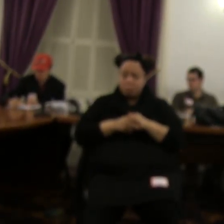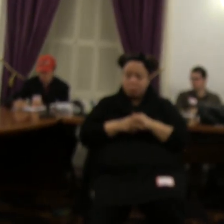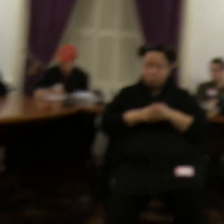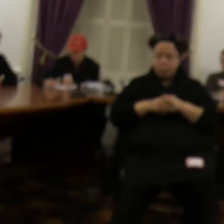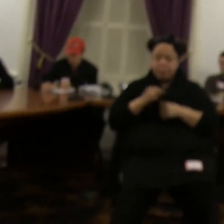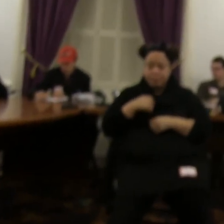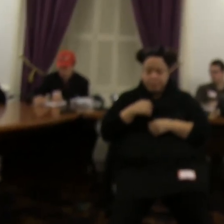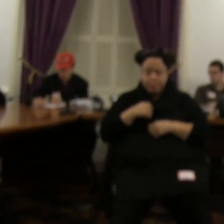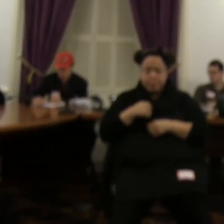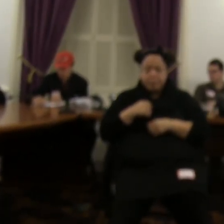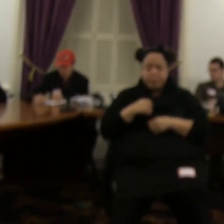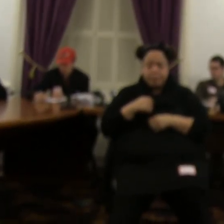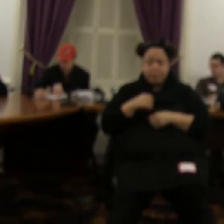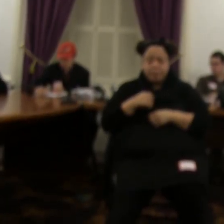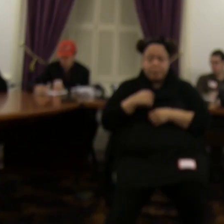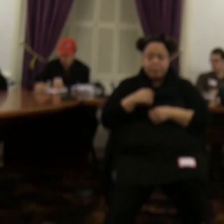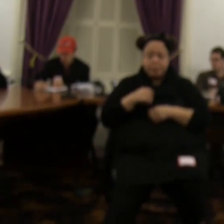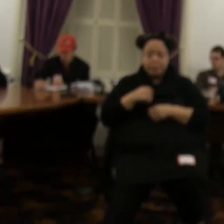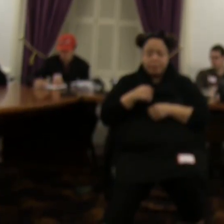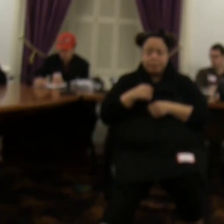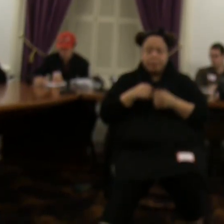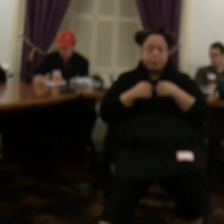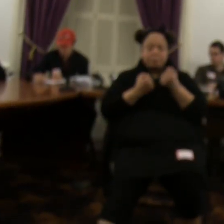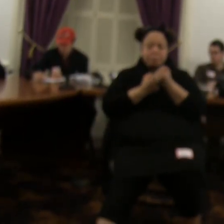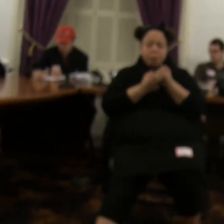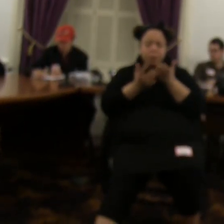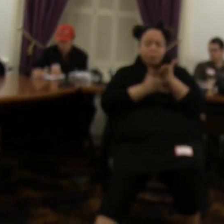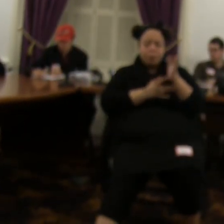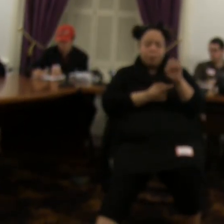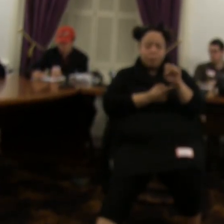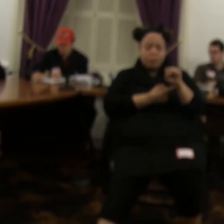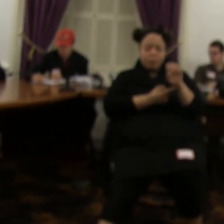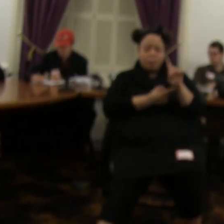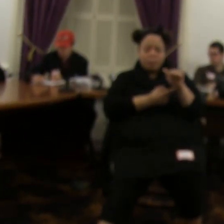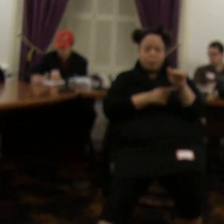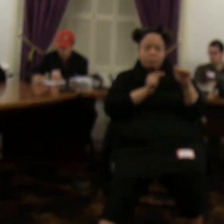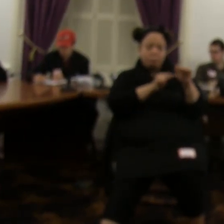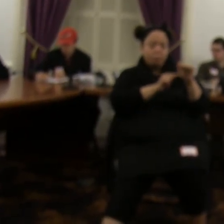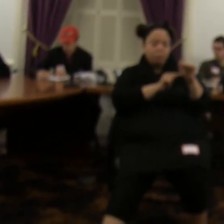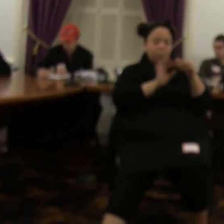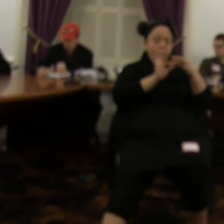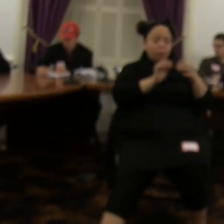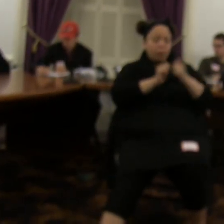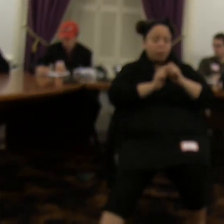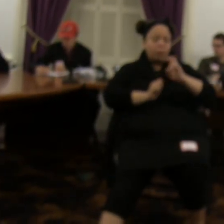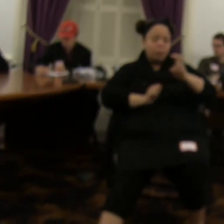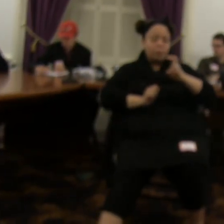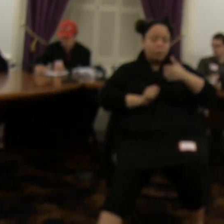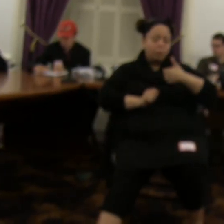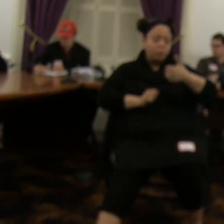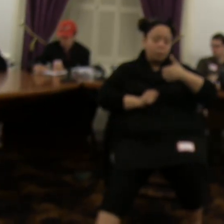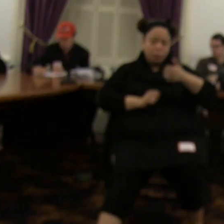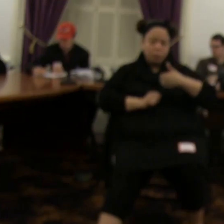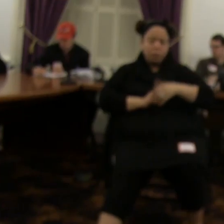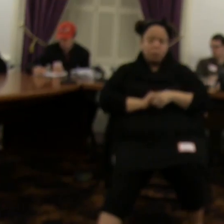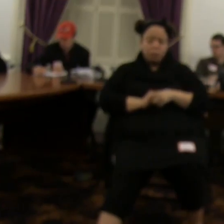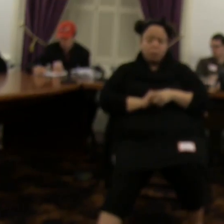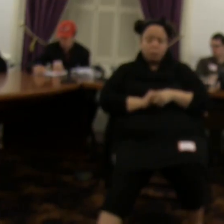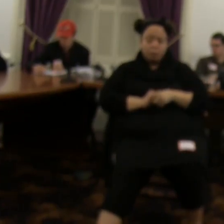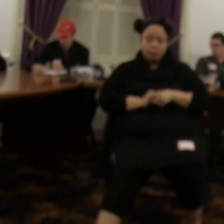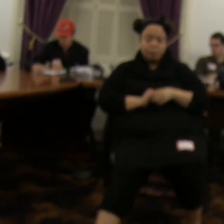In the back corner. I'm Nicole, and for me, I get